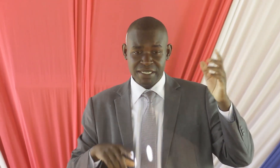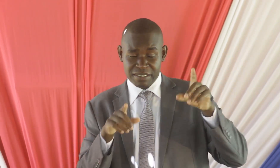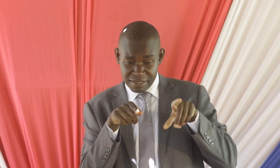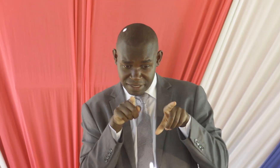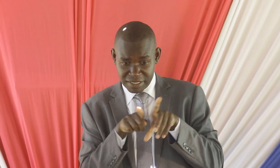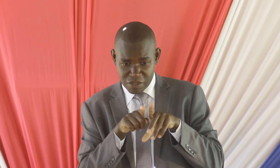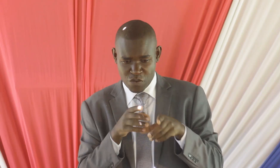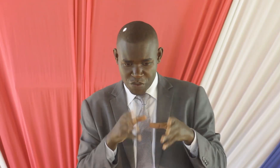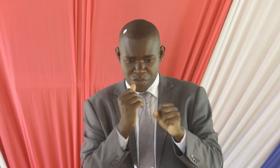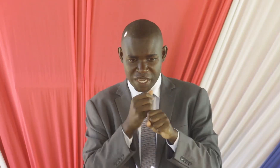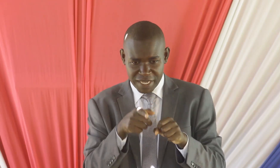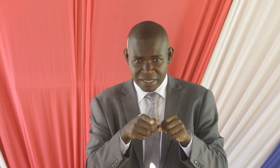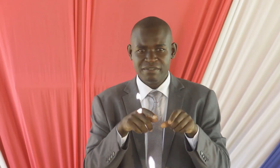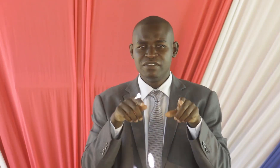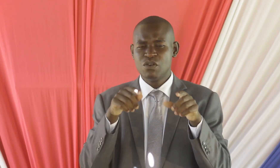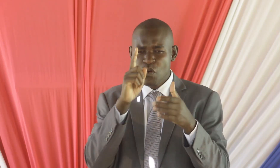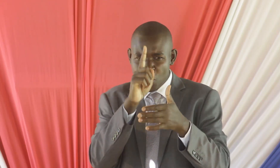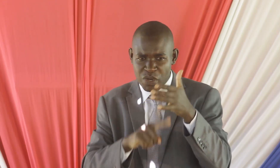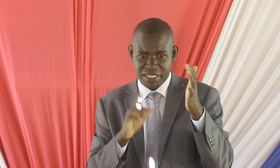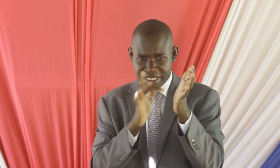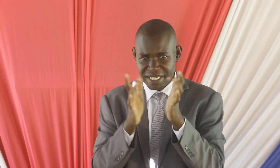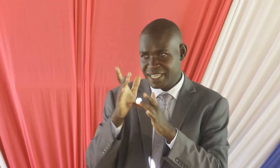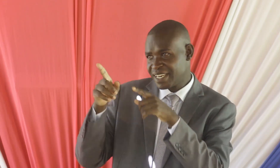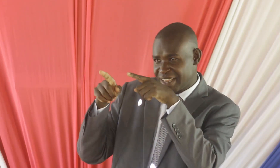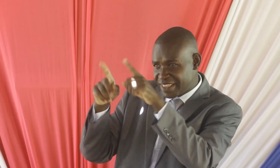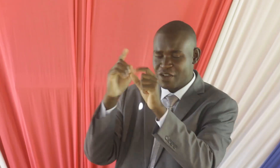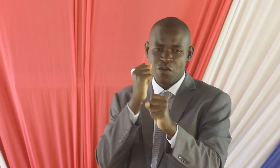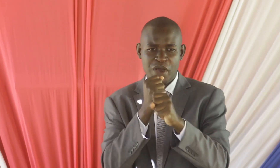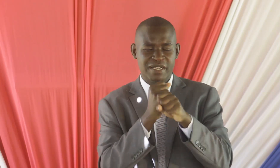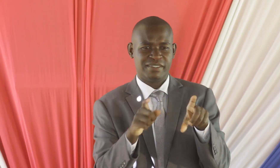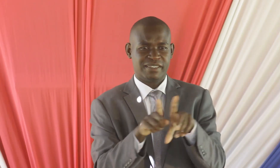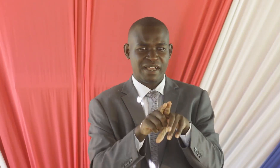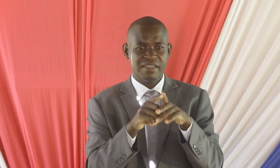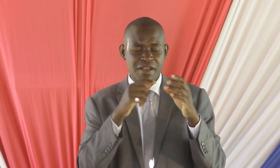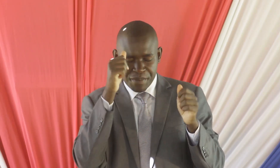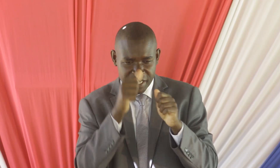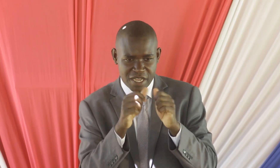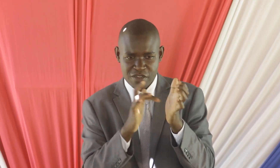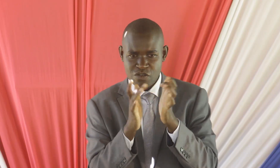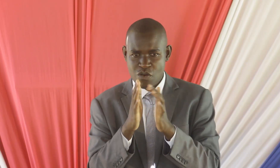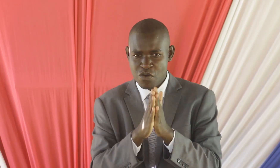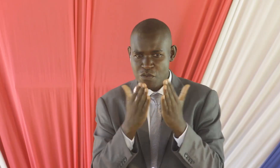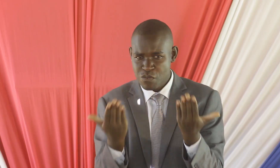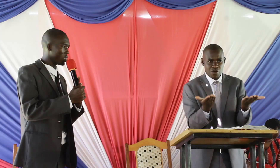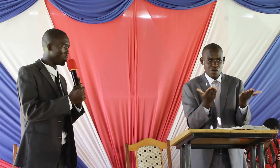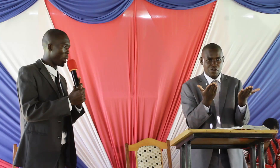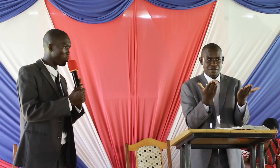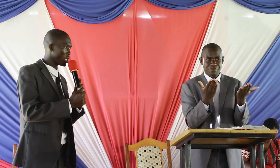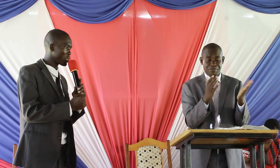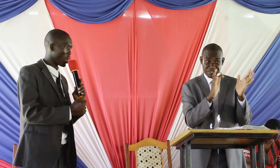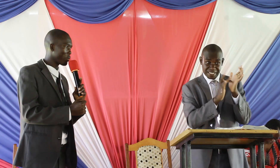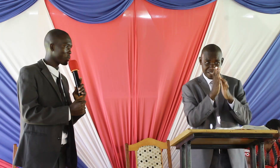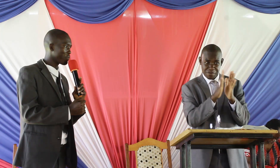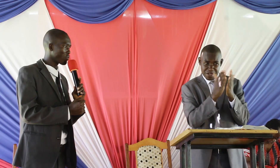Word of God. Praise the Lord. It is the same way what the Bible says that David did. The